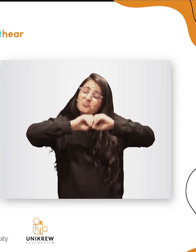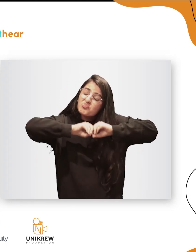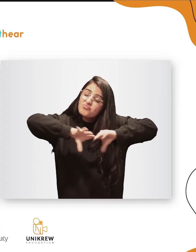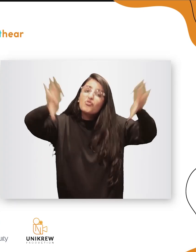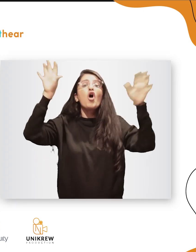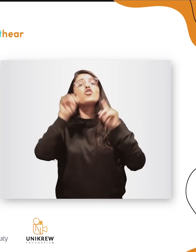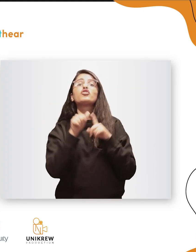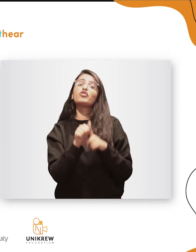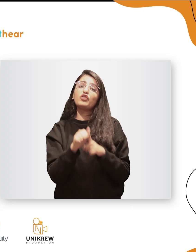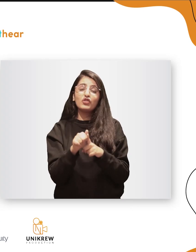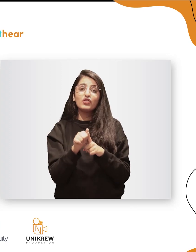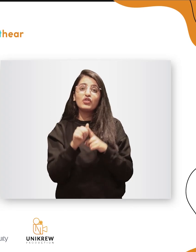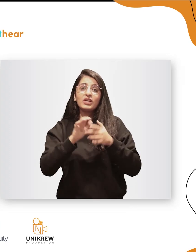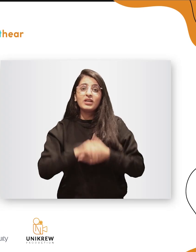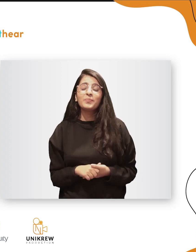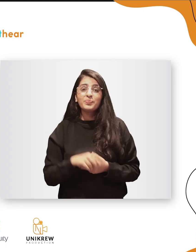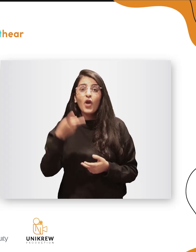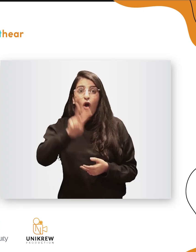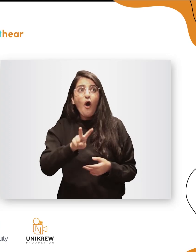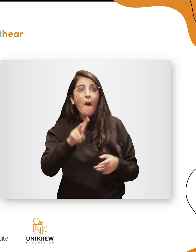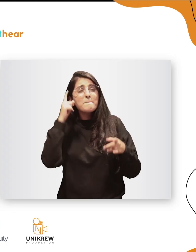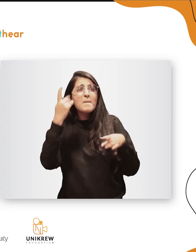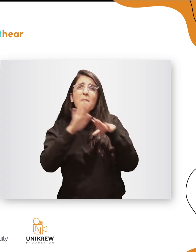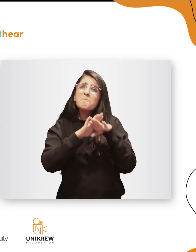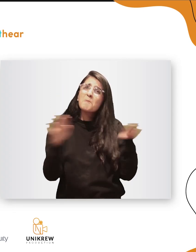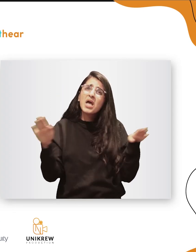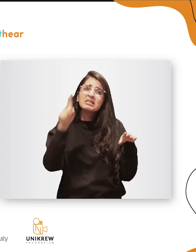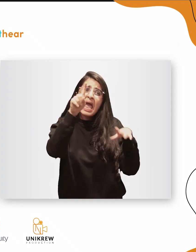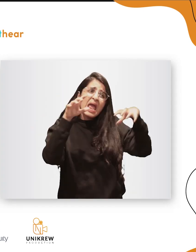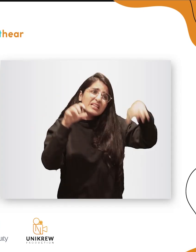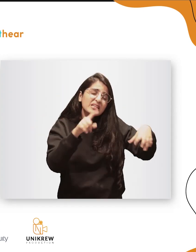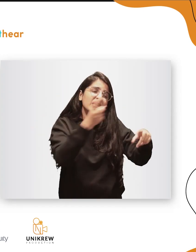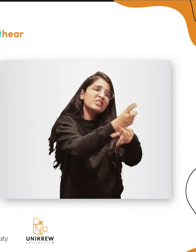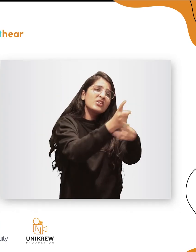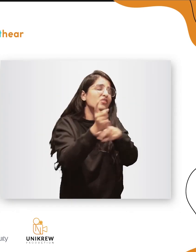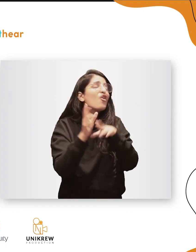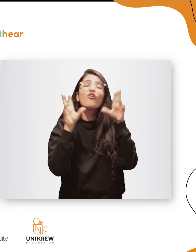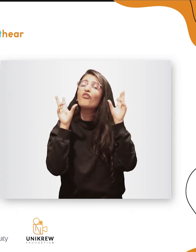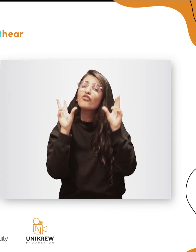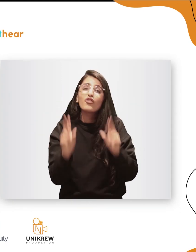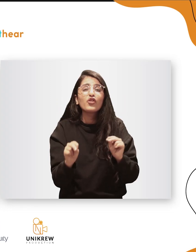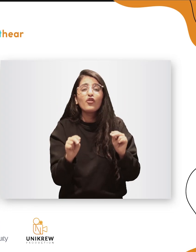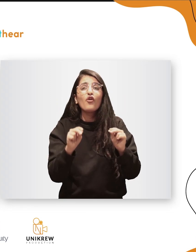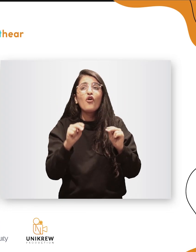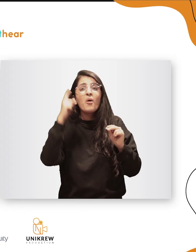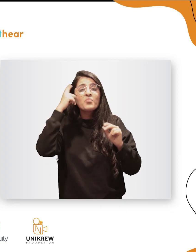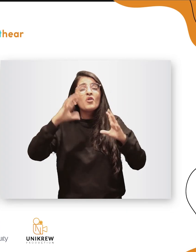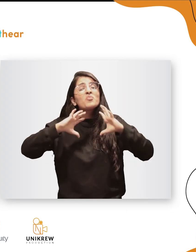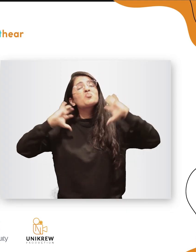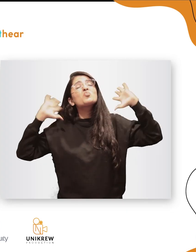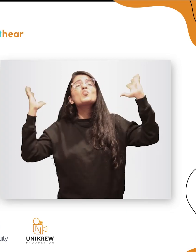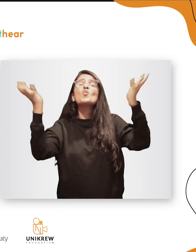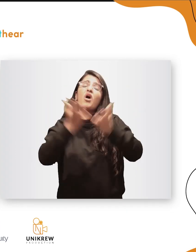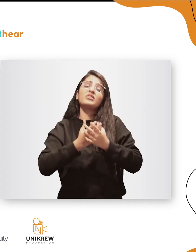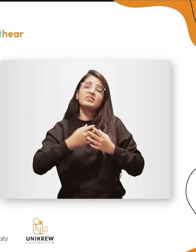message of inclusivity, not just in one sort of segment of society,